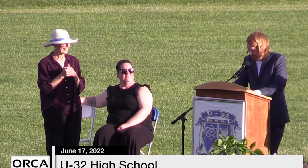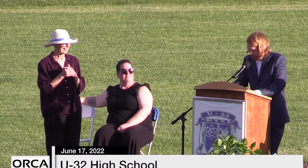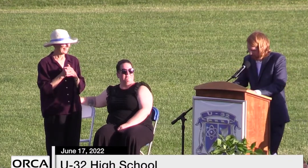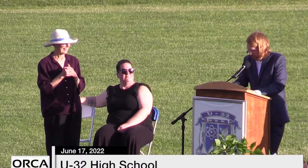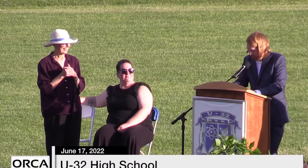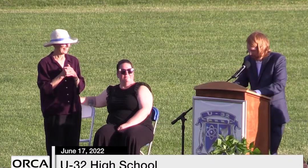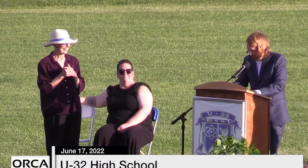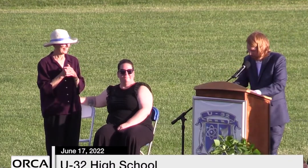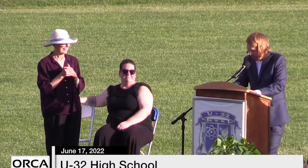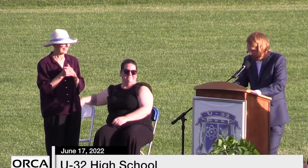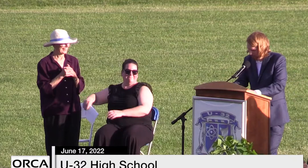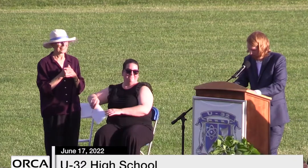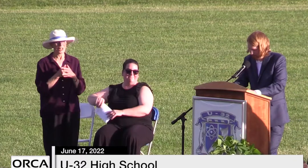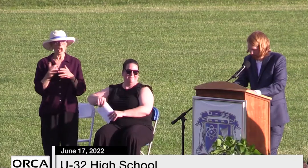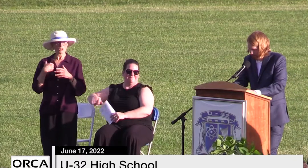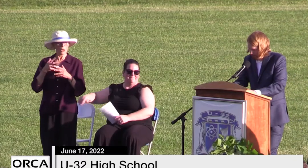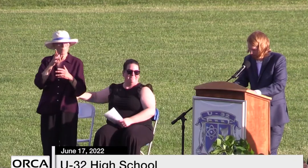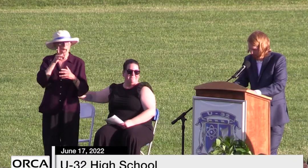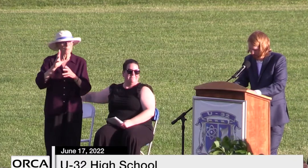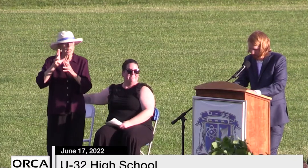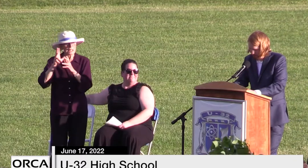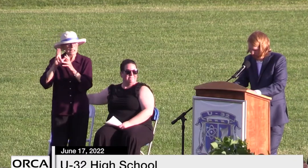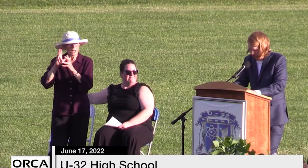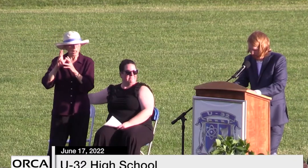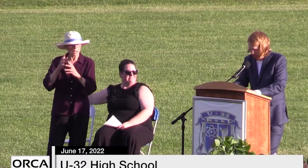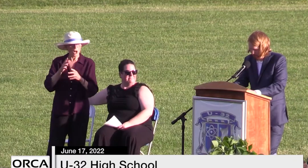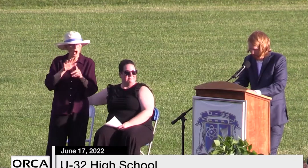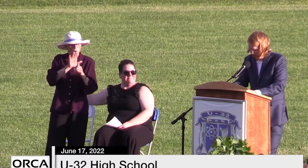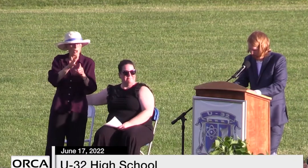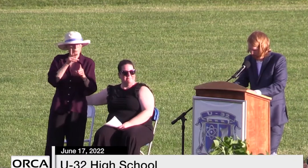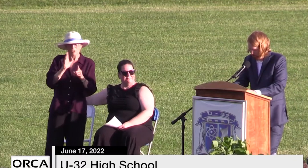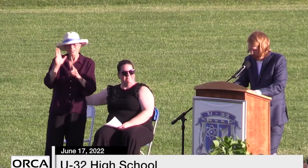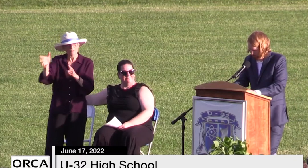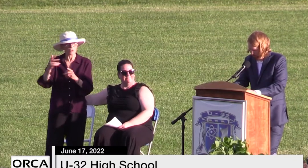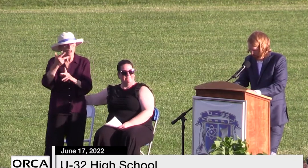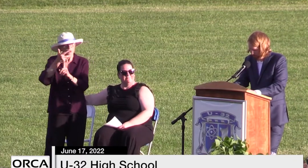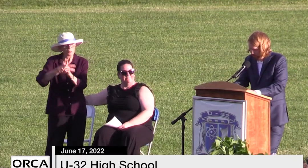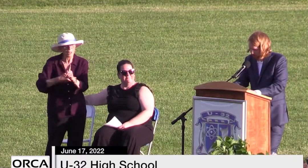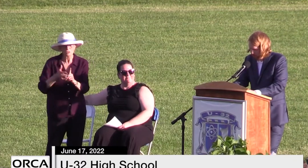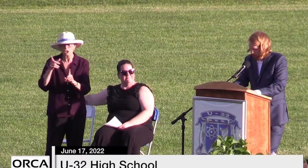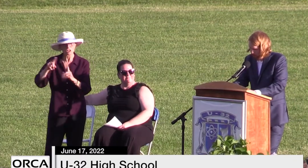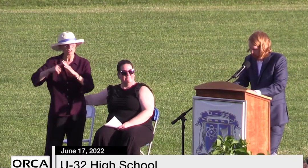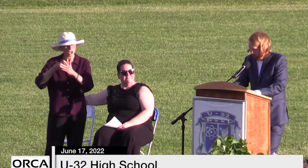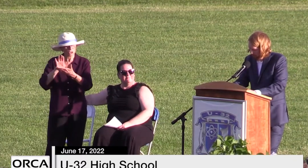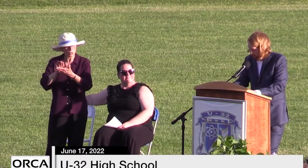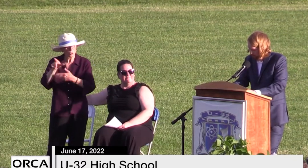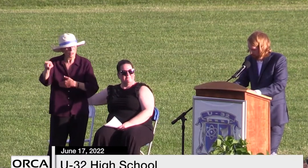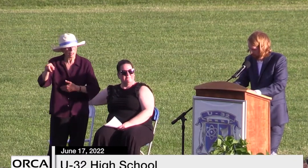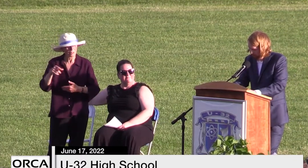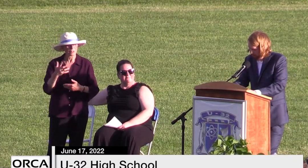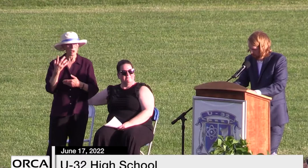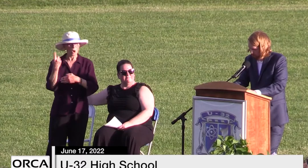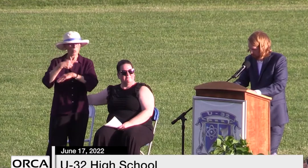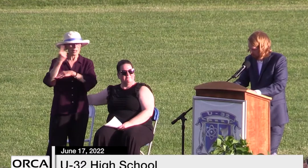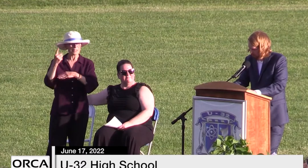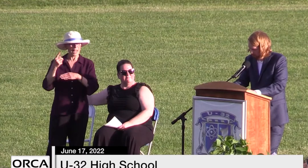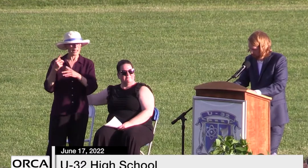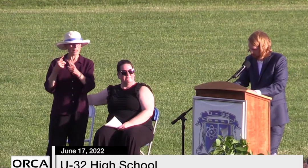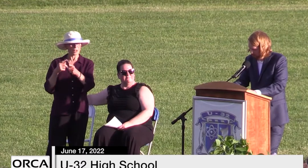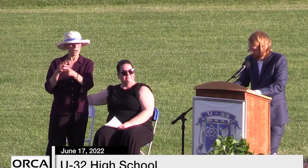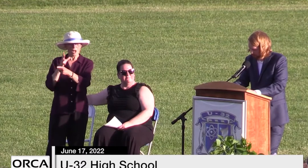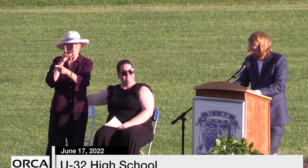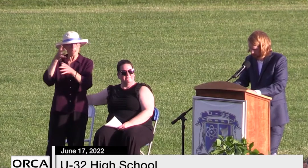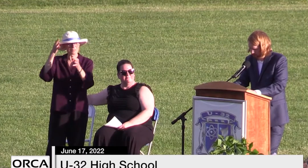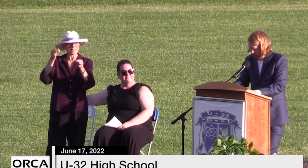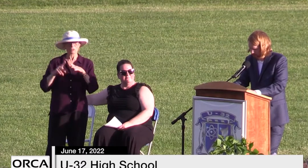Awesome. She was left there for at least 3 months and even started school there. One day, starved for love, my mom decided